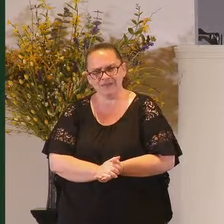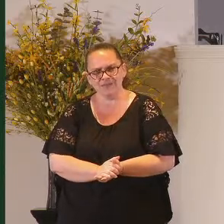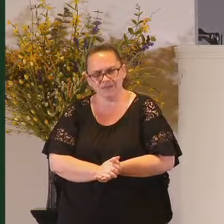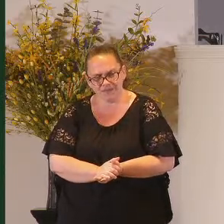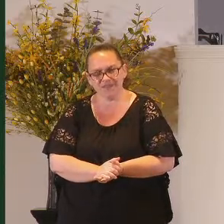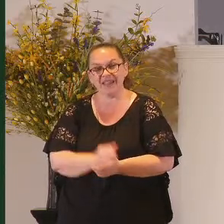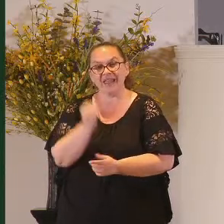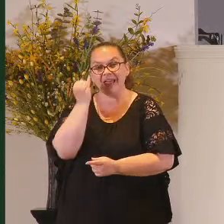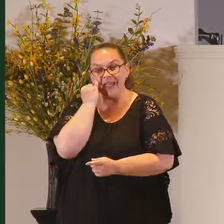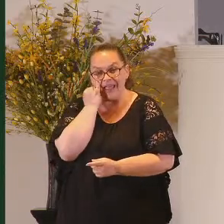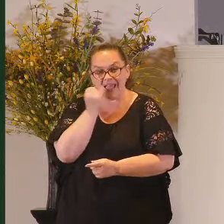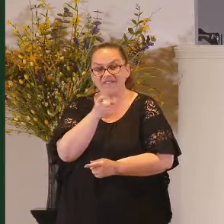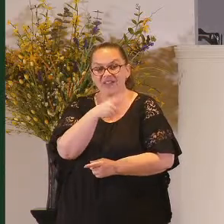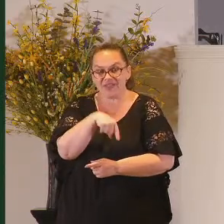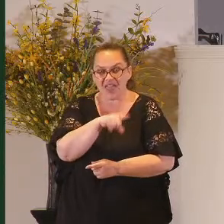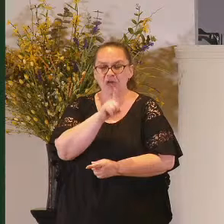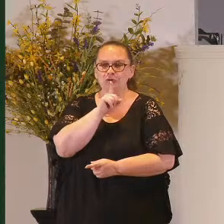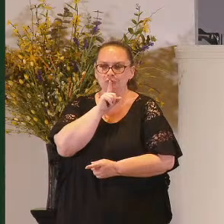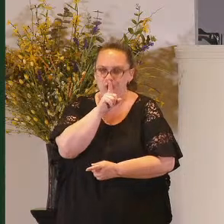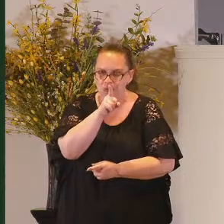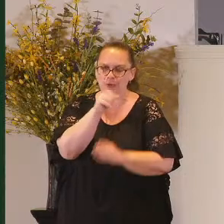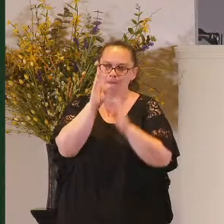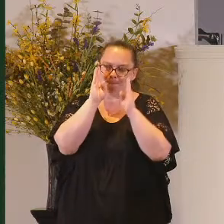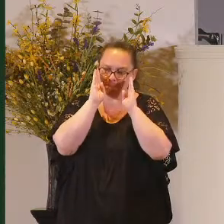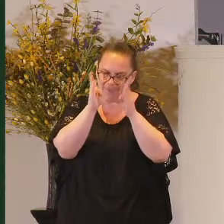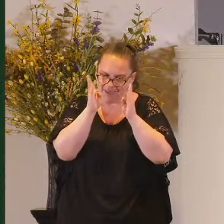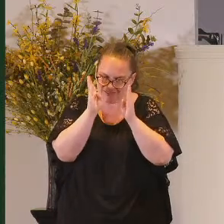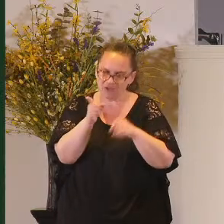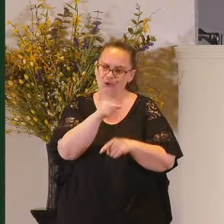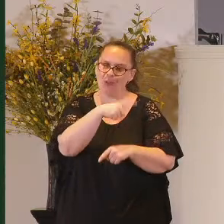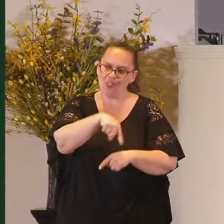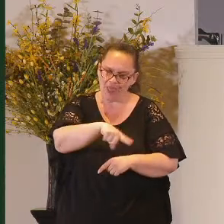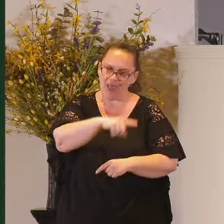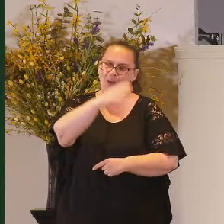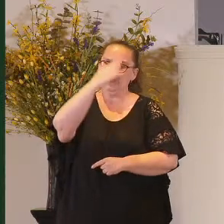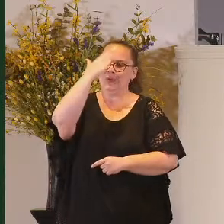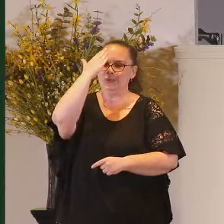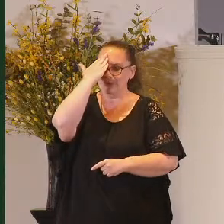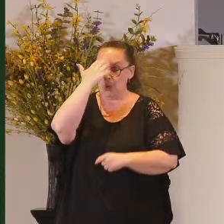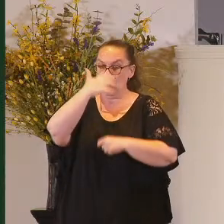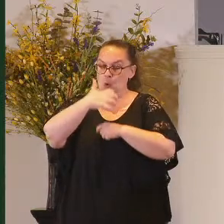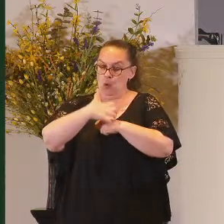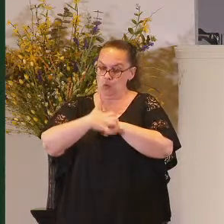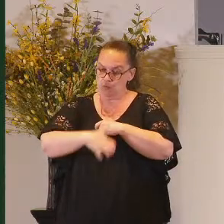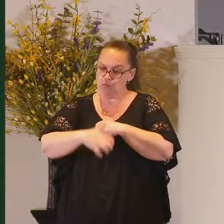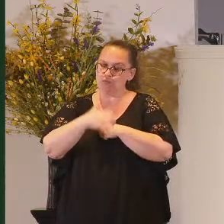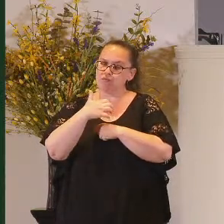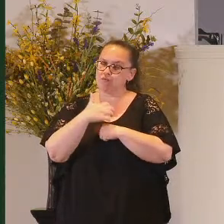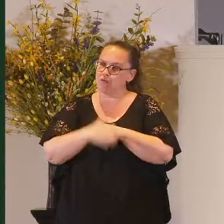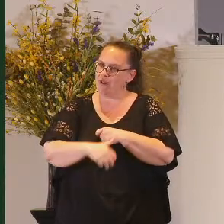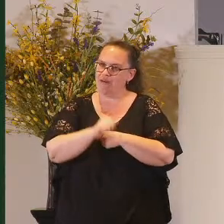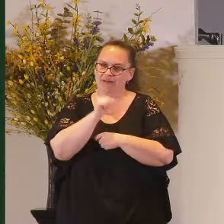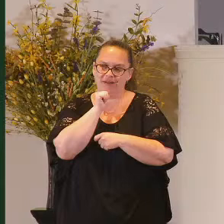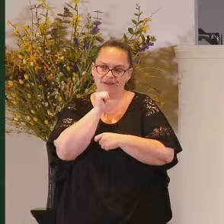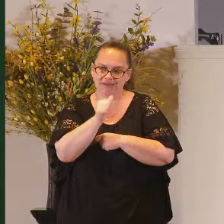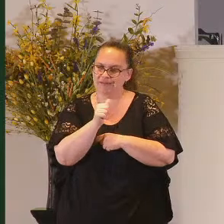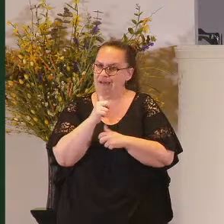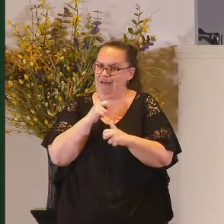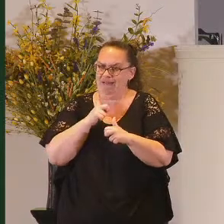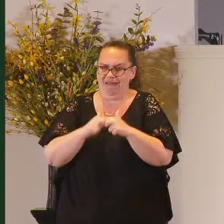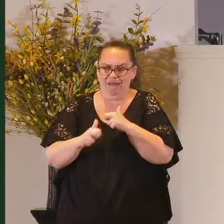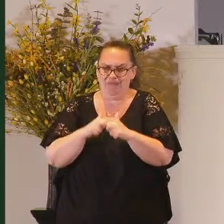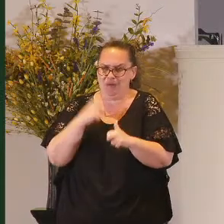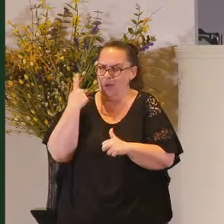See, if they had been paying attention, they would know that bread is no problem for